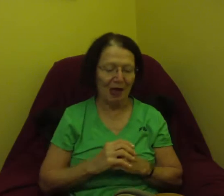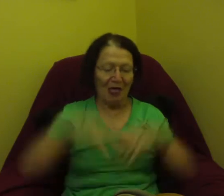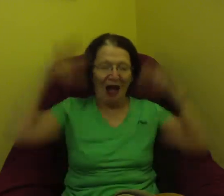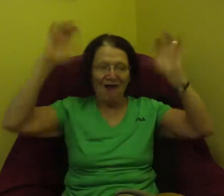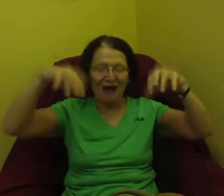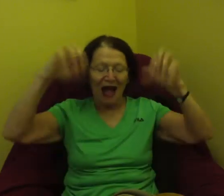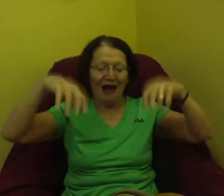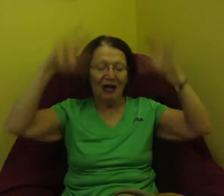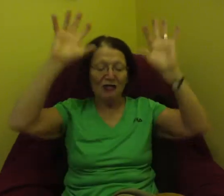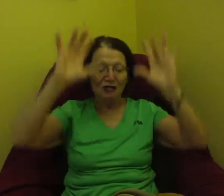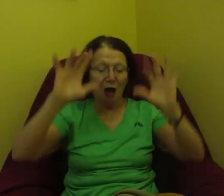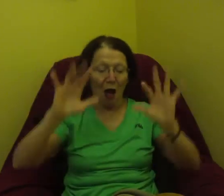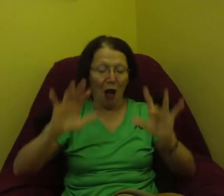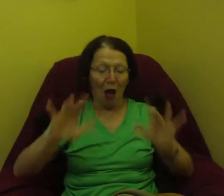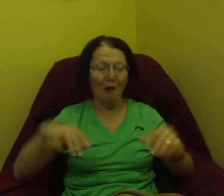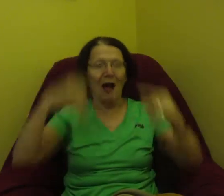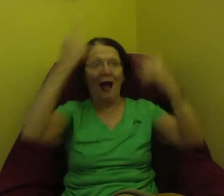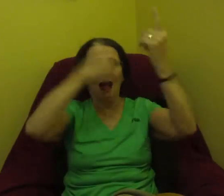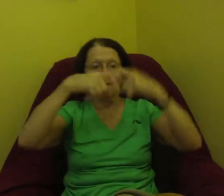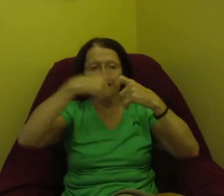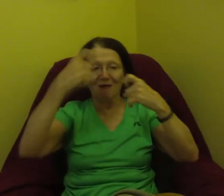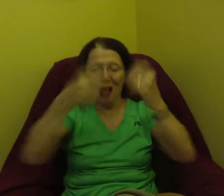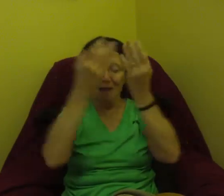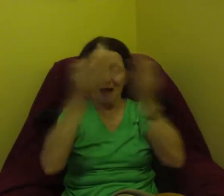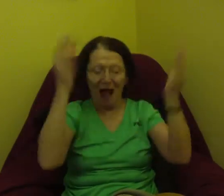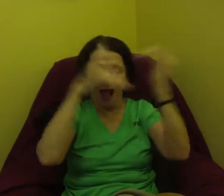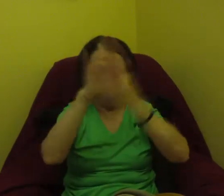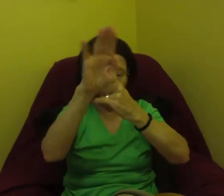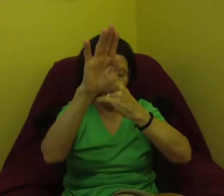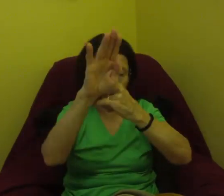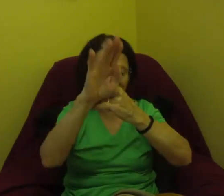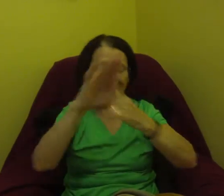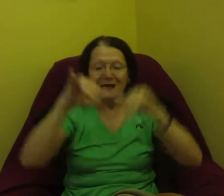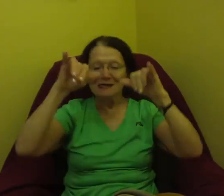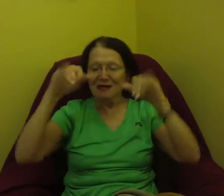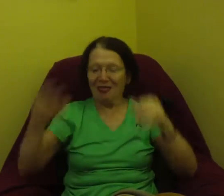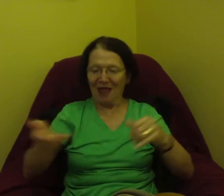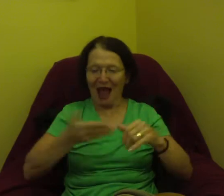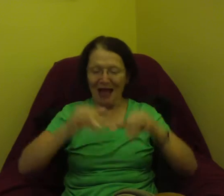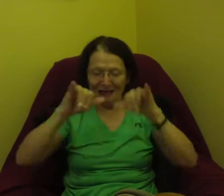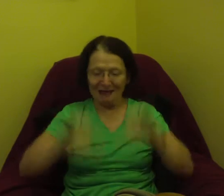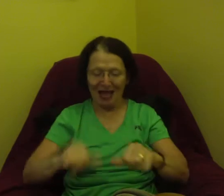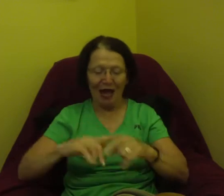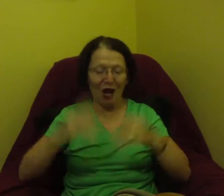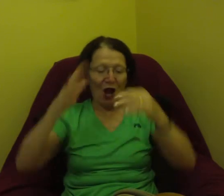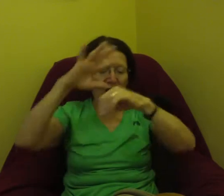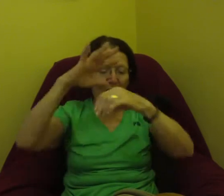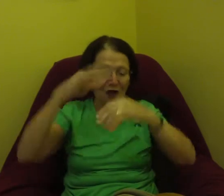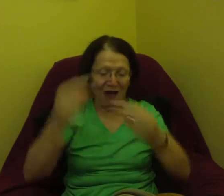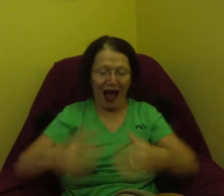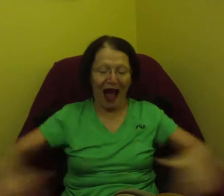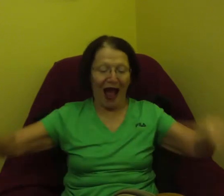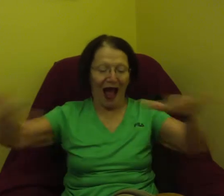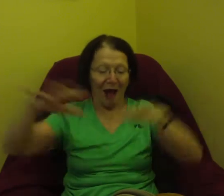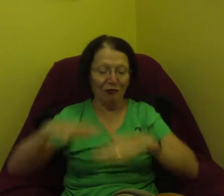that's my son, that's my mother, that's my son,